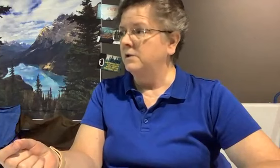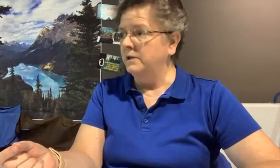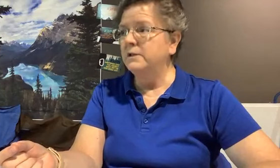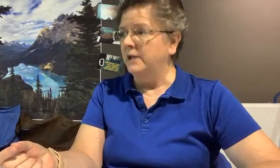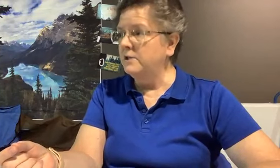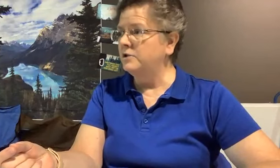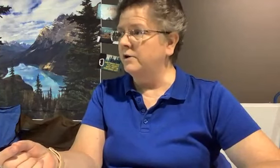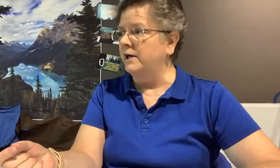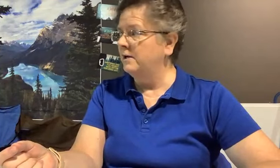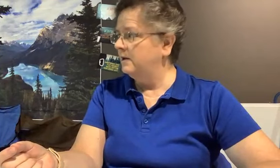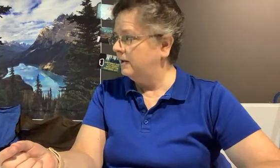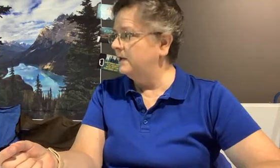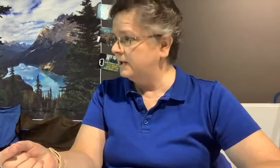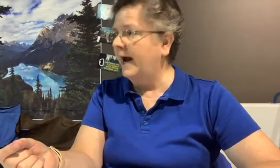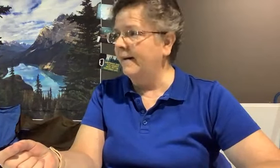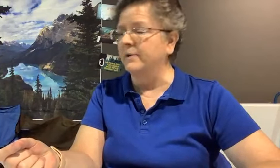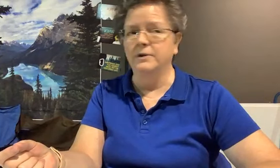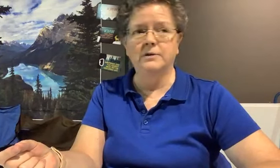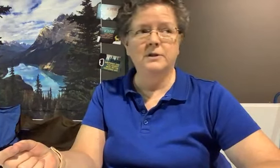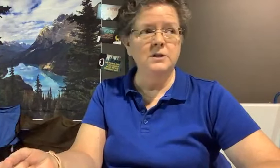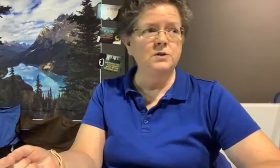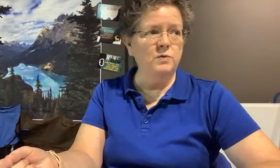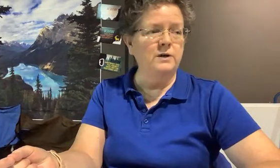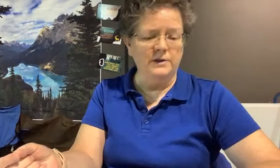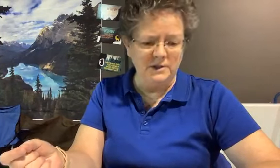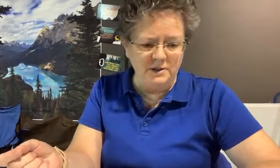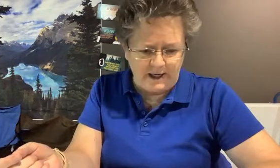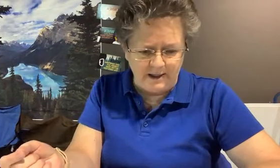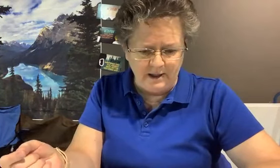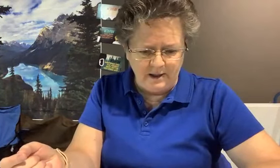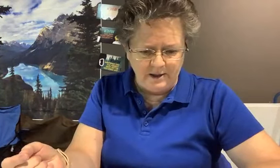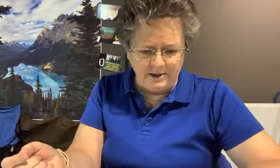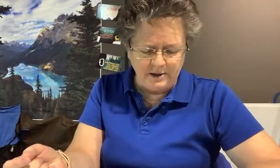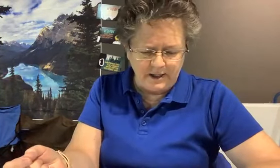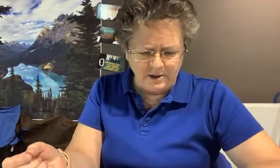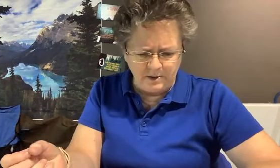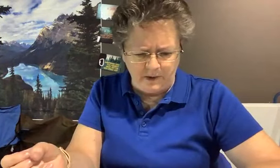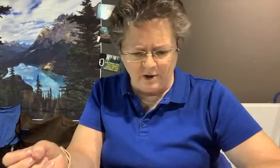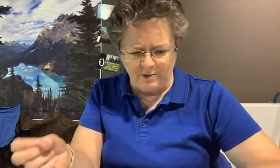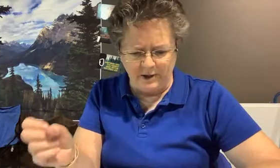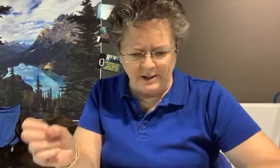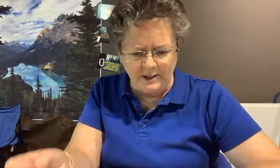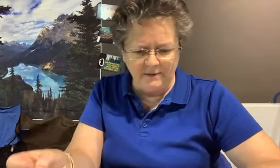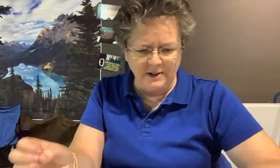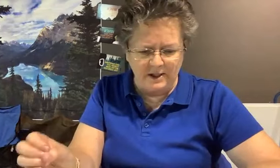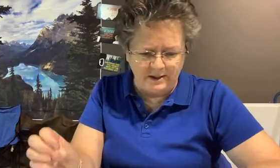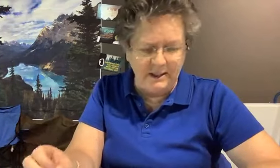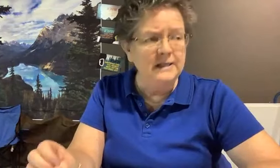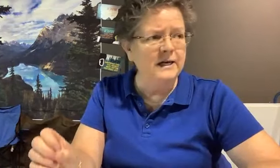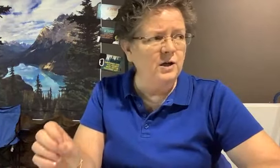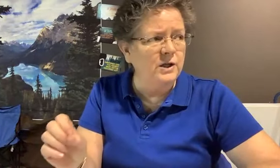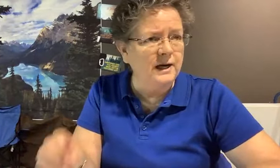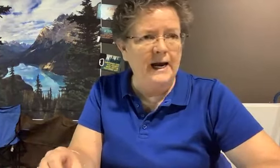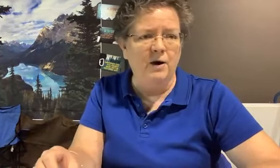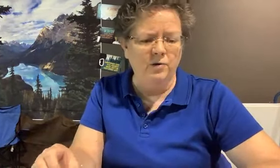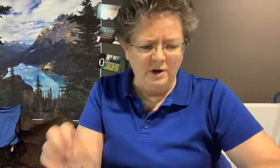This is history. This happened. This is real. This is not just a parable. He's giving us a detailed account